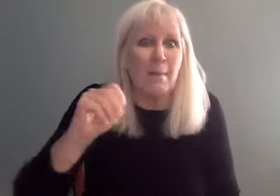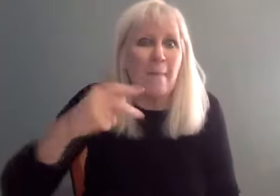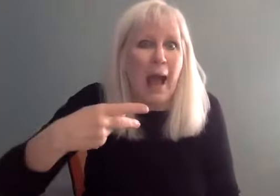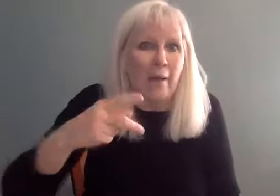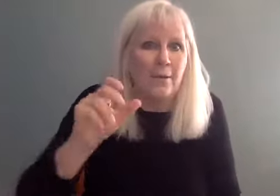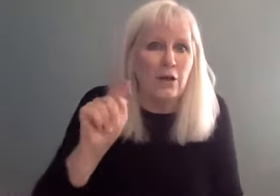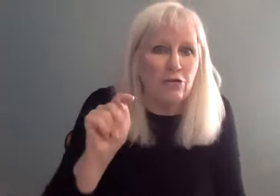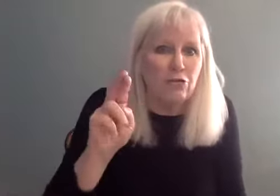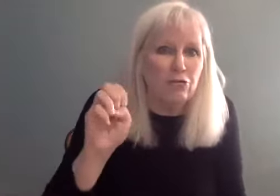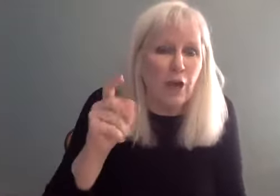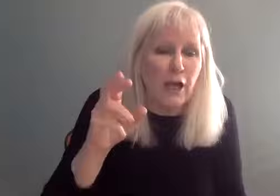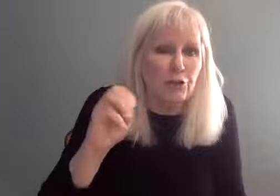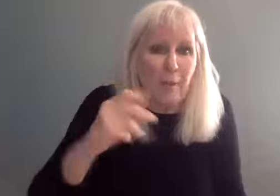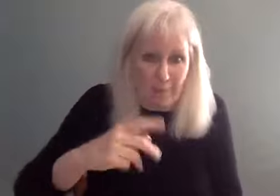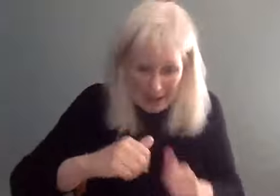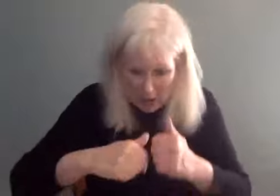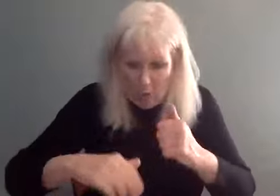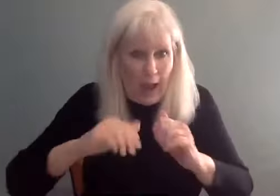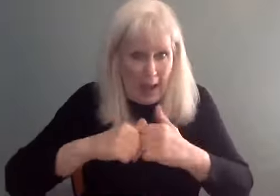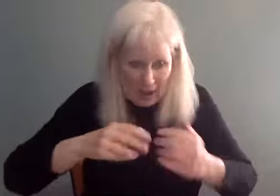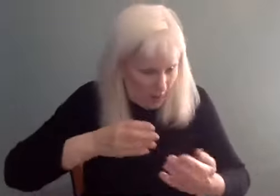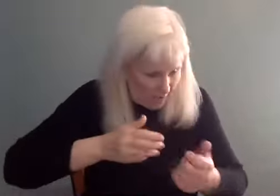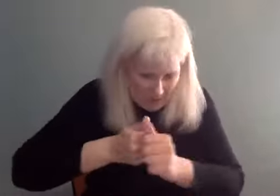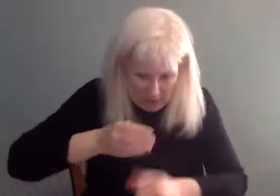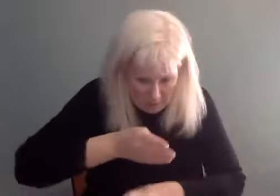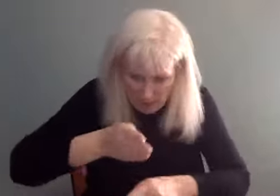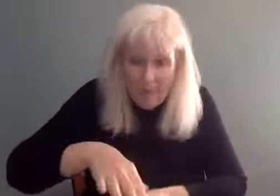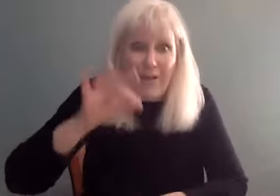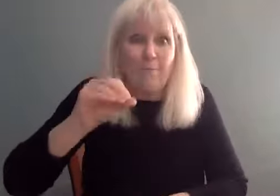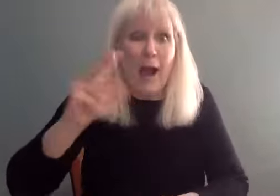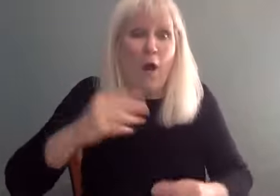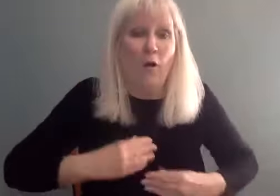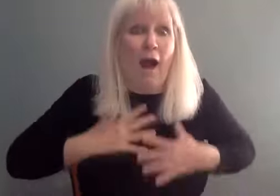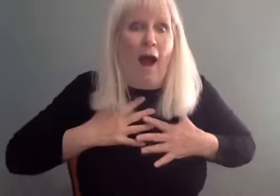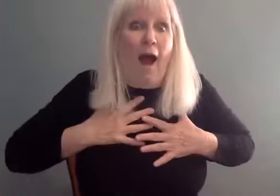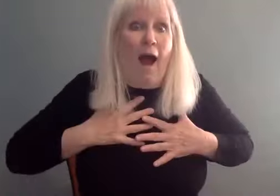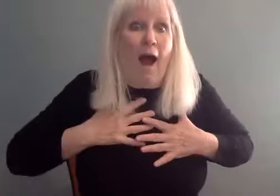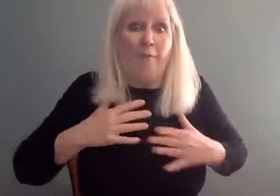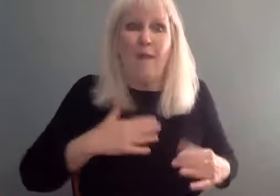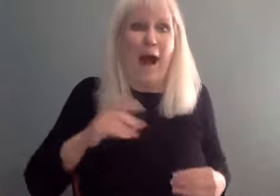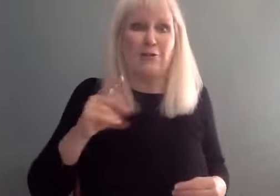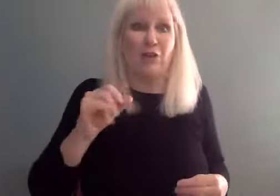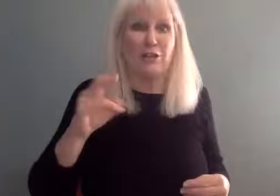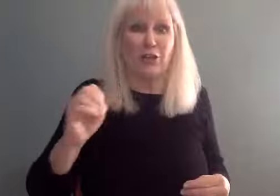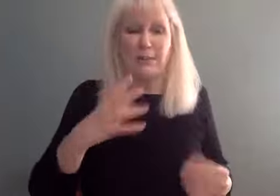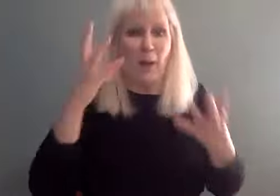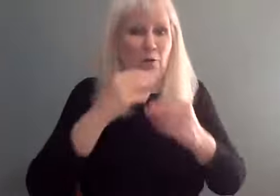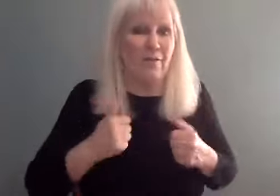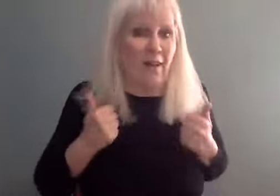my own experience, but you're with me every single way. And and I had my dad was the biggest, because